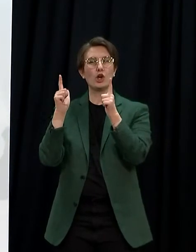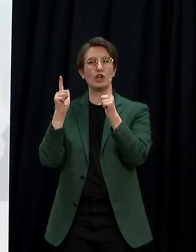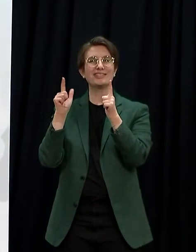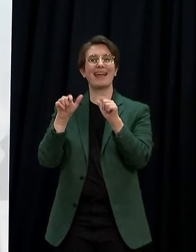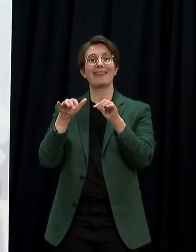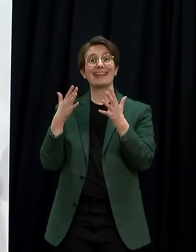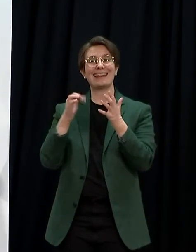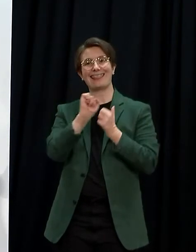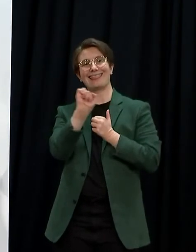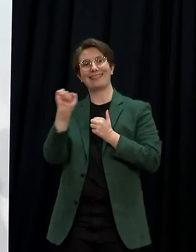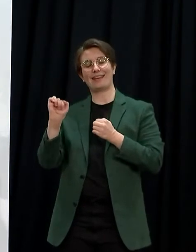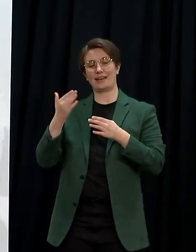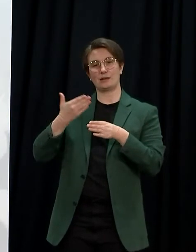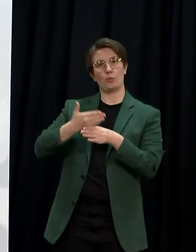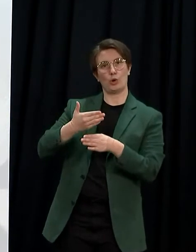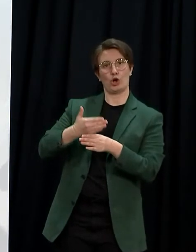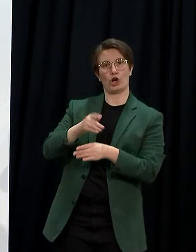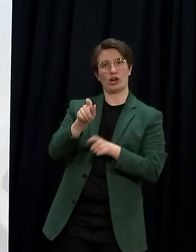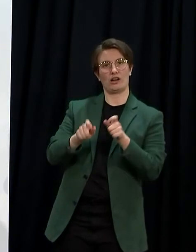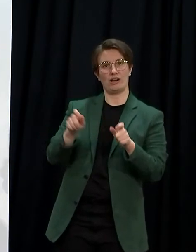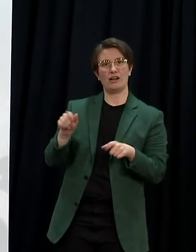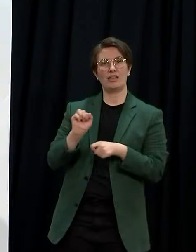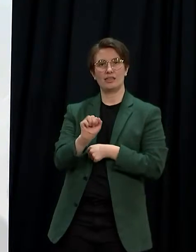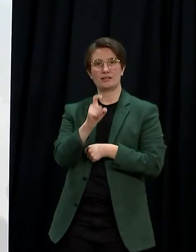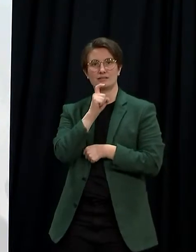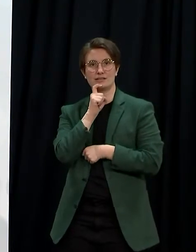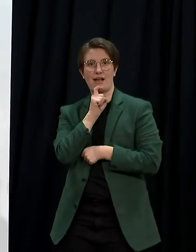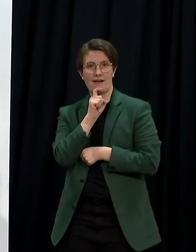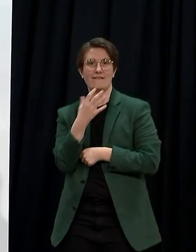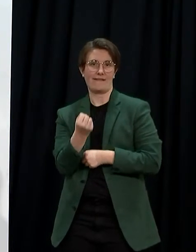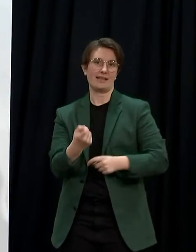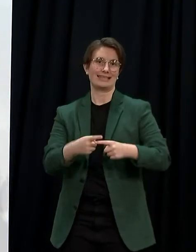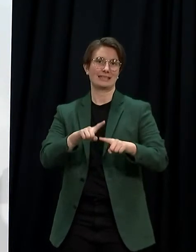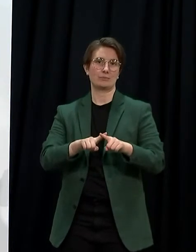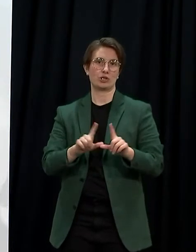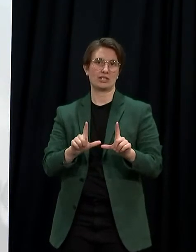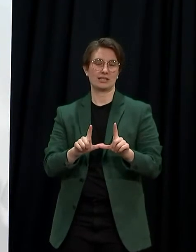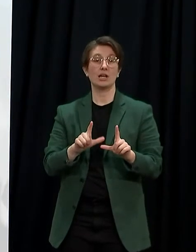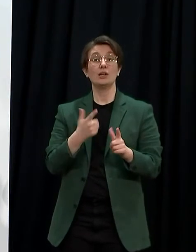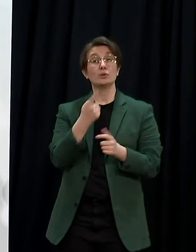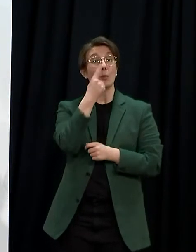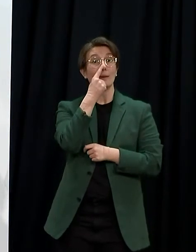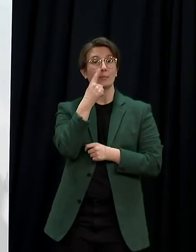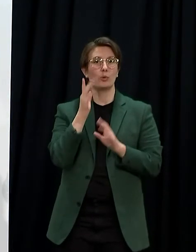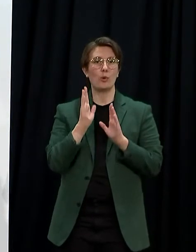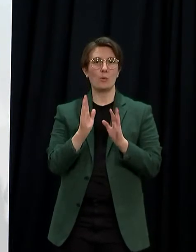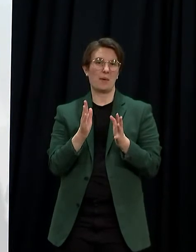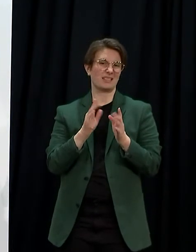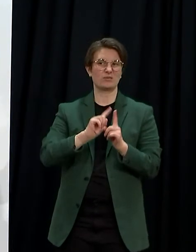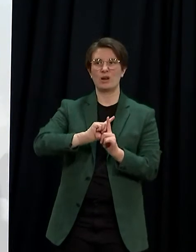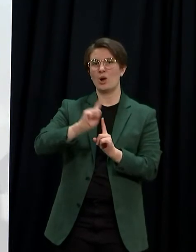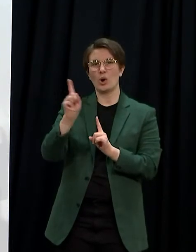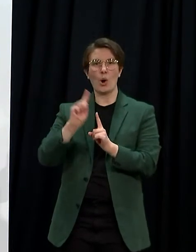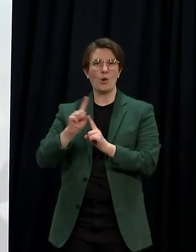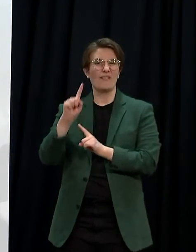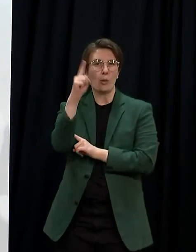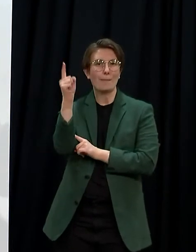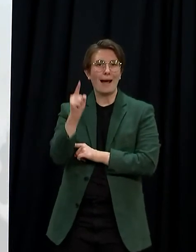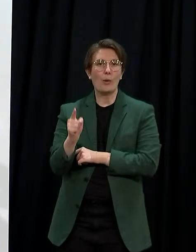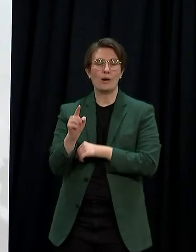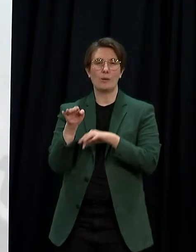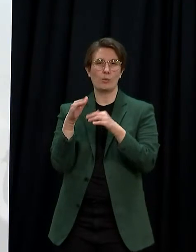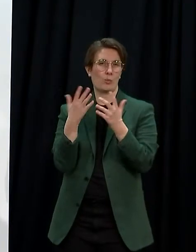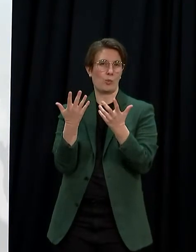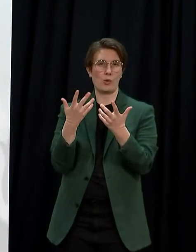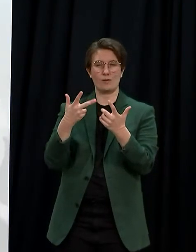exemptions. So we have a number of people who, for instance, work in utility services, who need to service utilities across the boundary. And in some